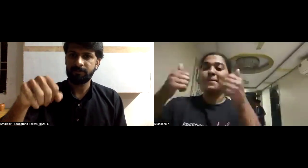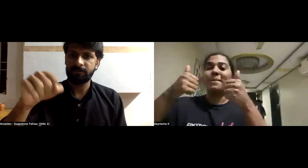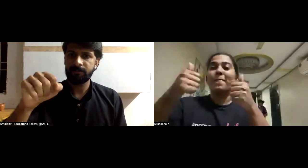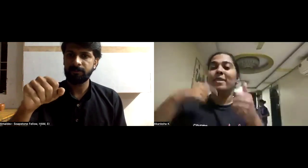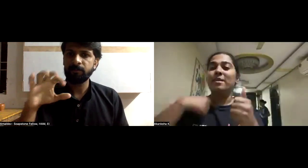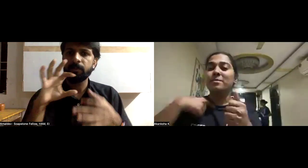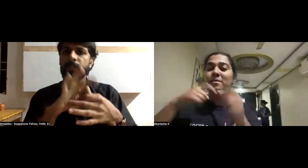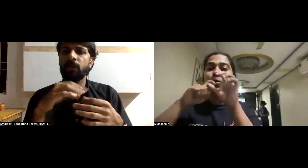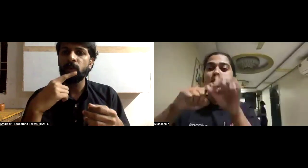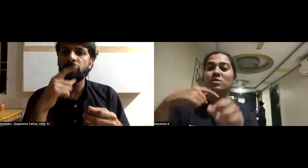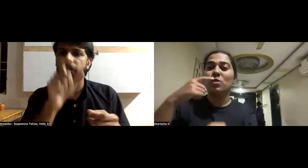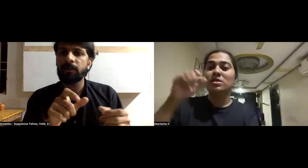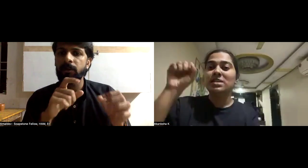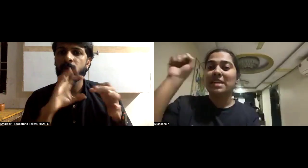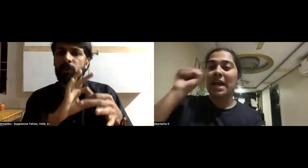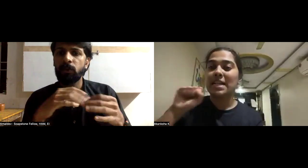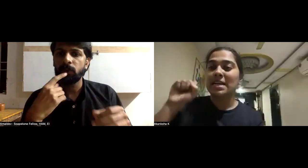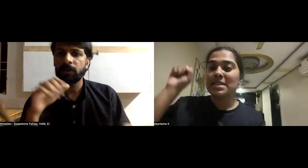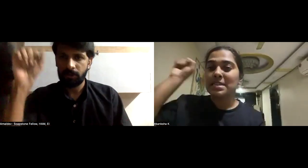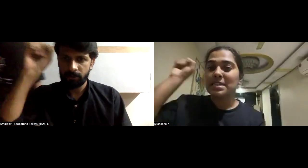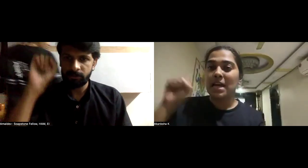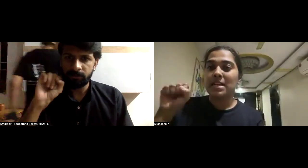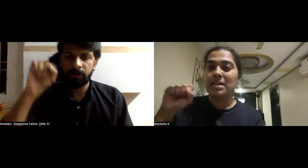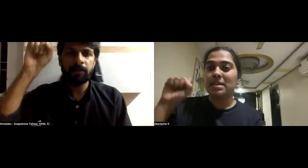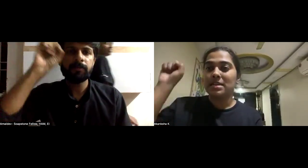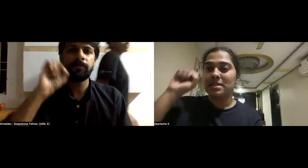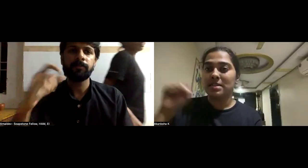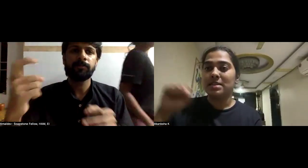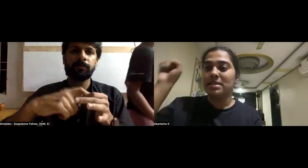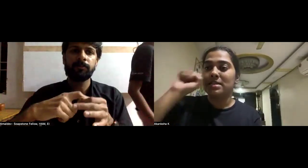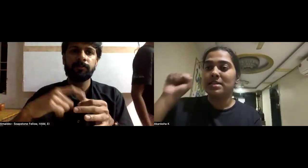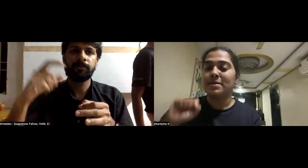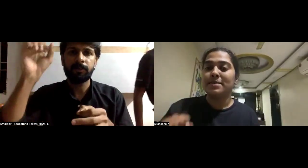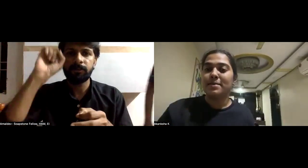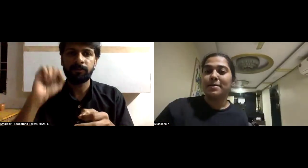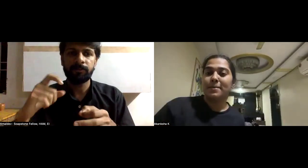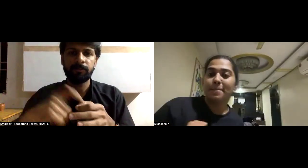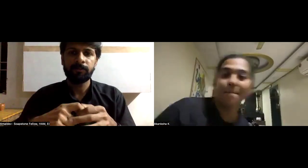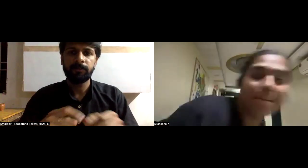Yes, is that clear? Okay. So I have a question to Sarah Sunny.